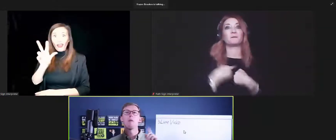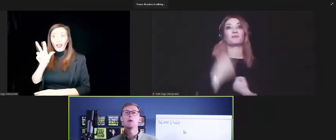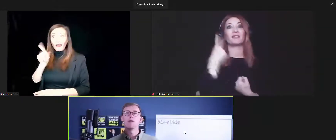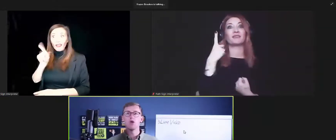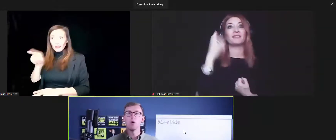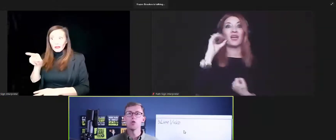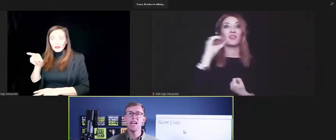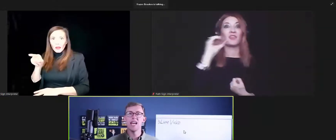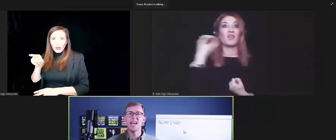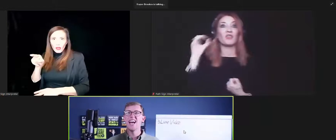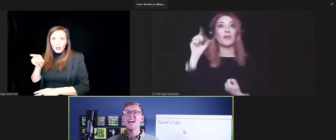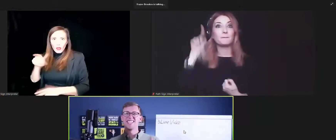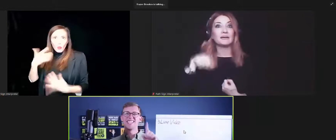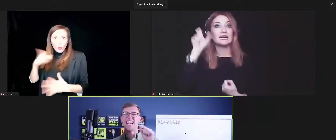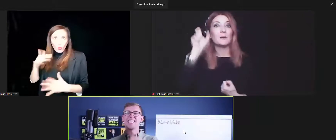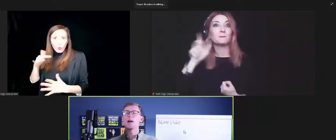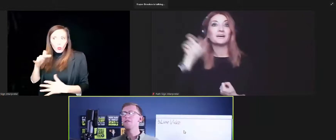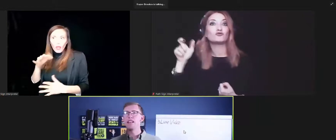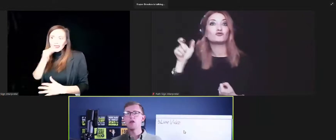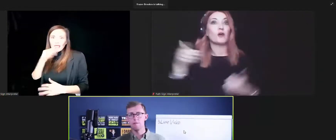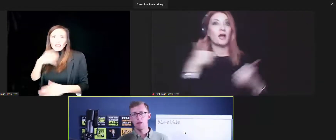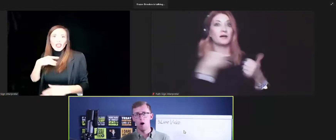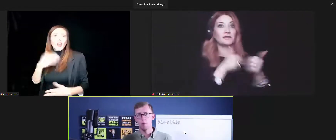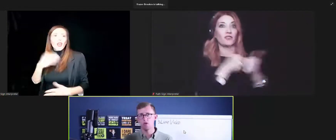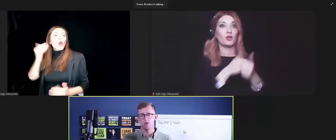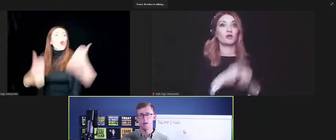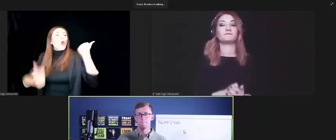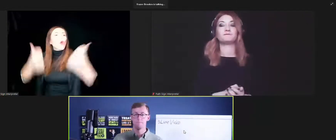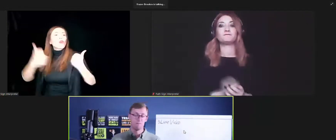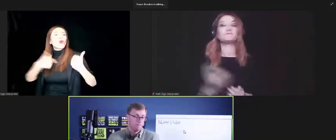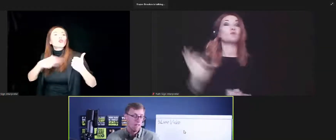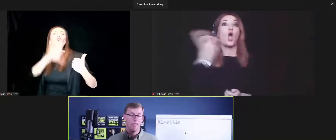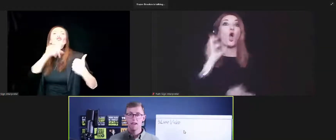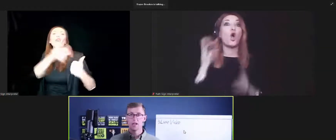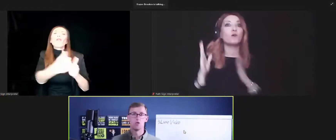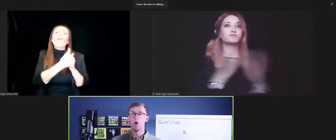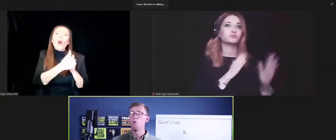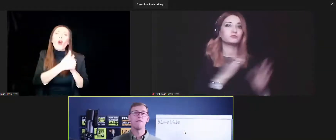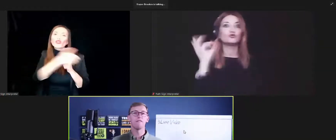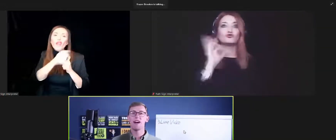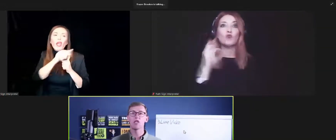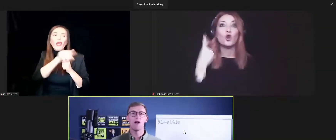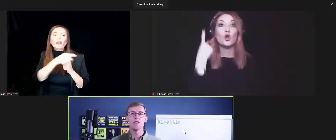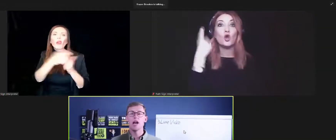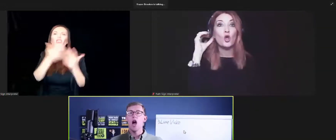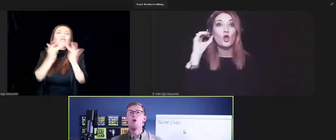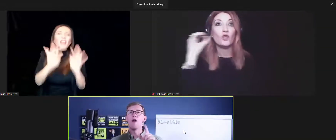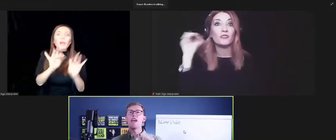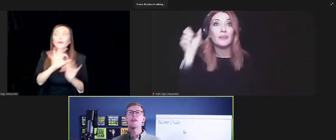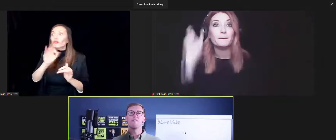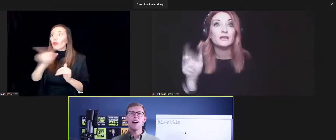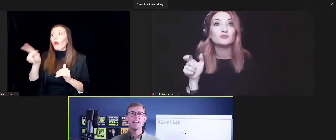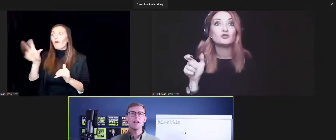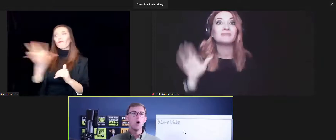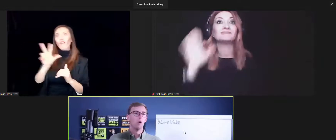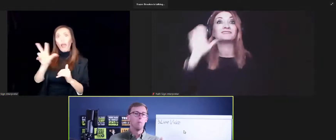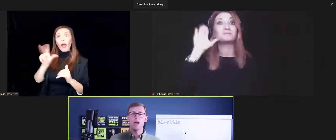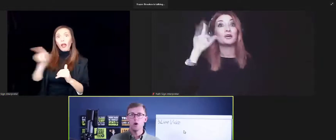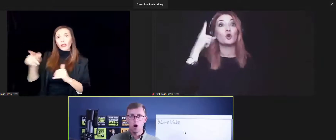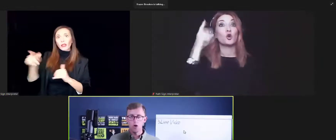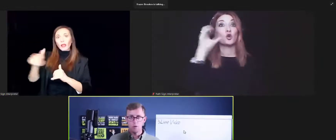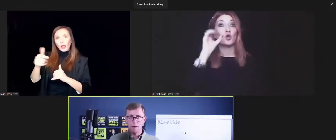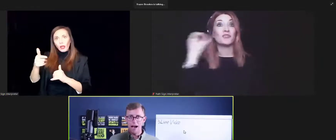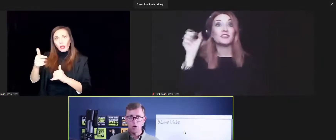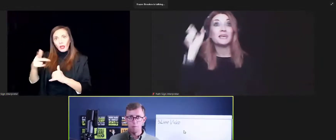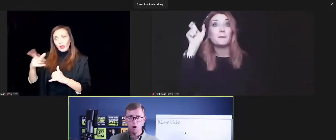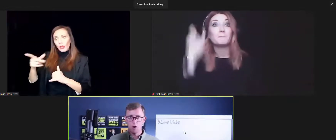probably would have chosen it the second they would have finished giving me the options. Because raving fans are everything. A raving fan will not